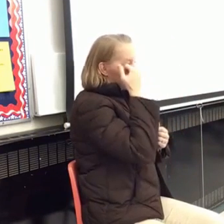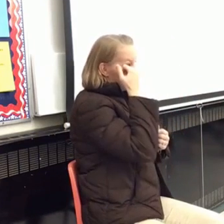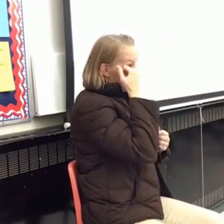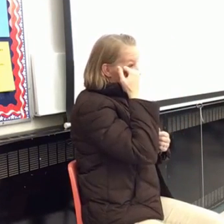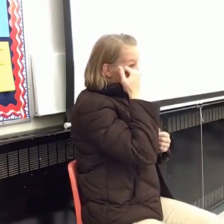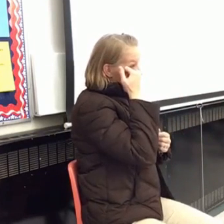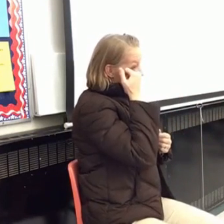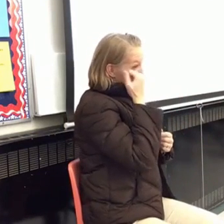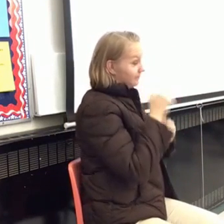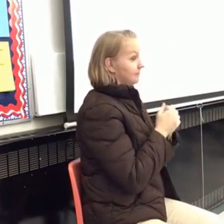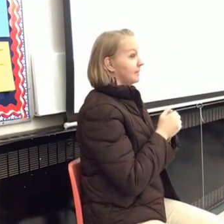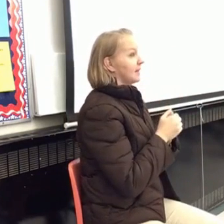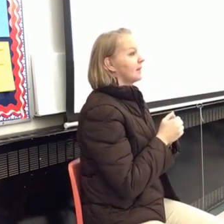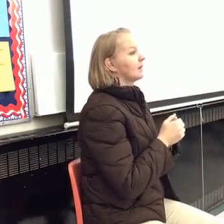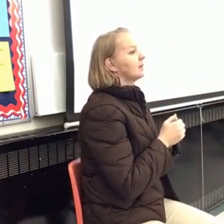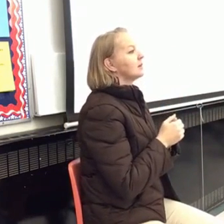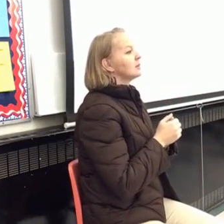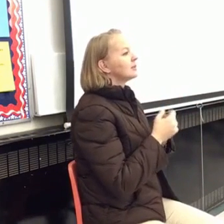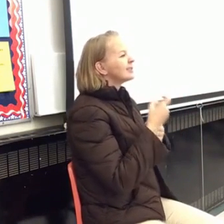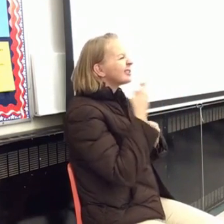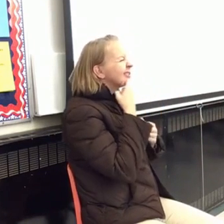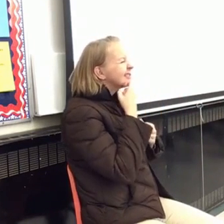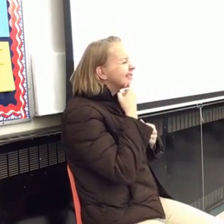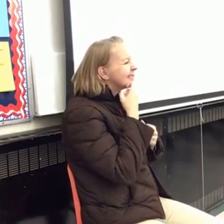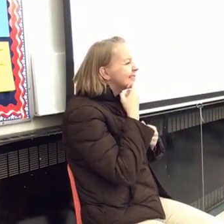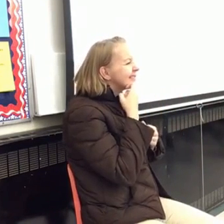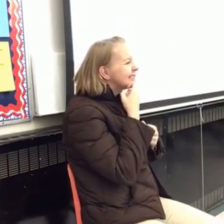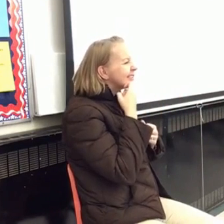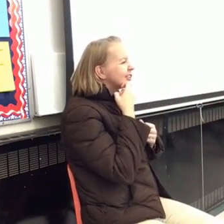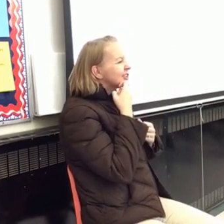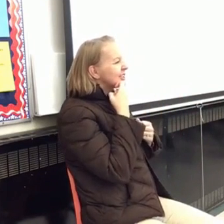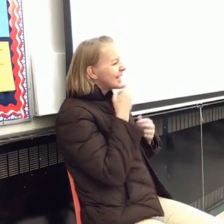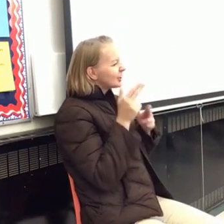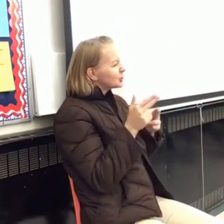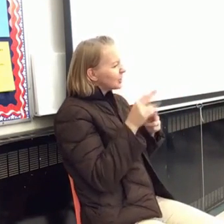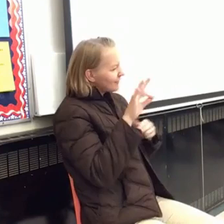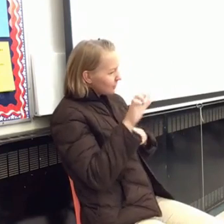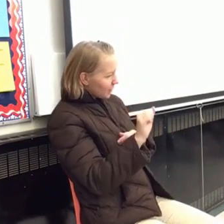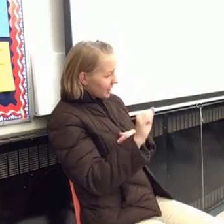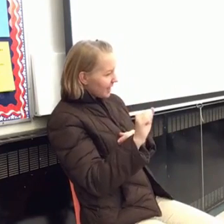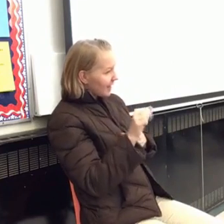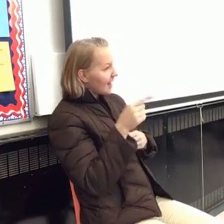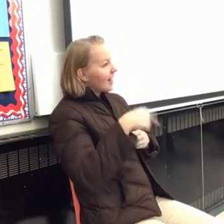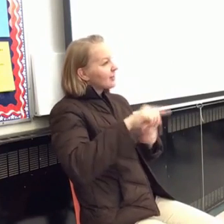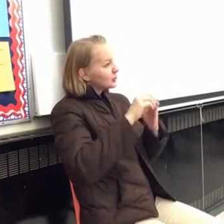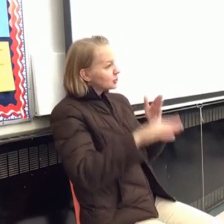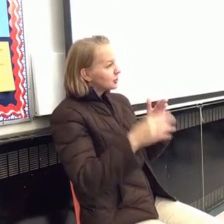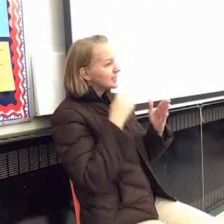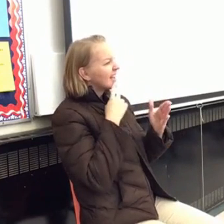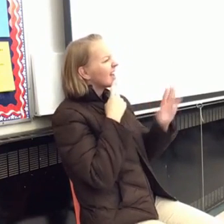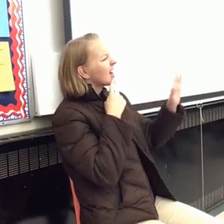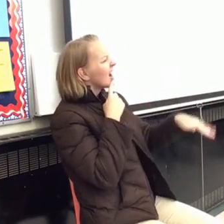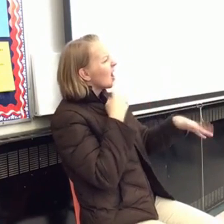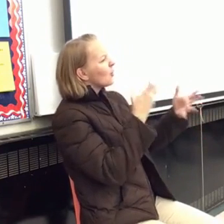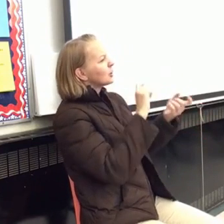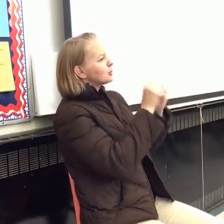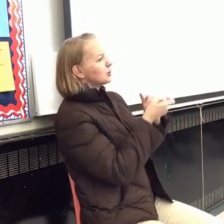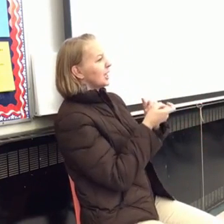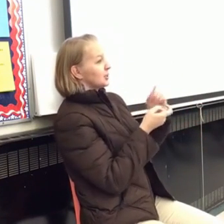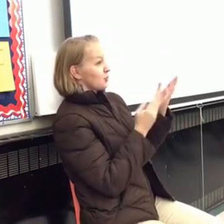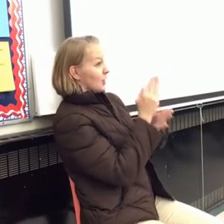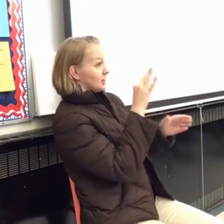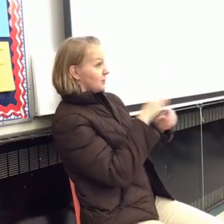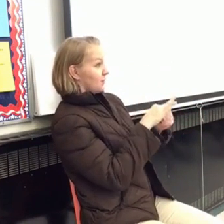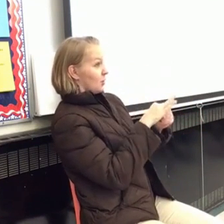shootings, Florida attempted to lower the age of voting to 16 because they felt like if you want to be able to change your gun